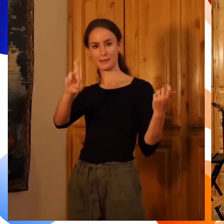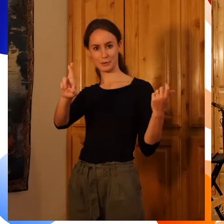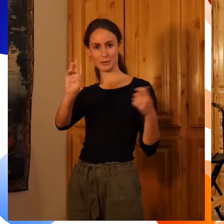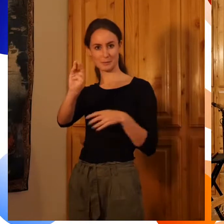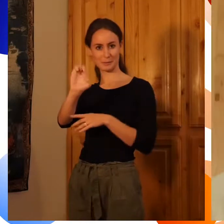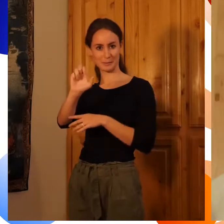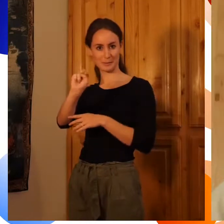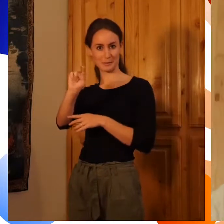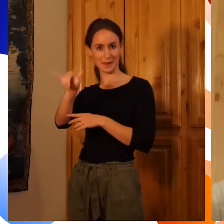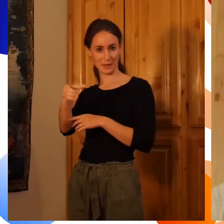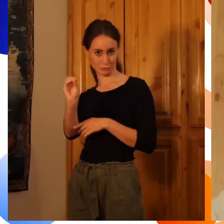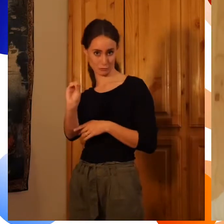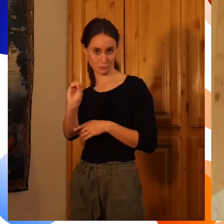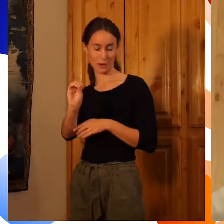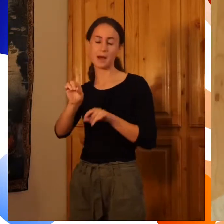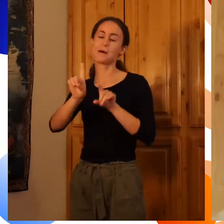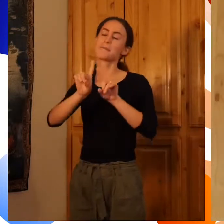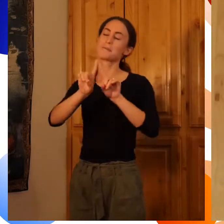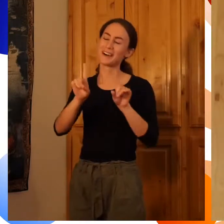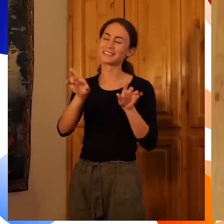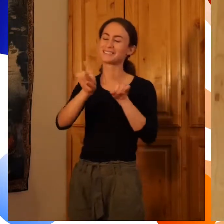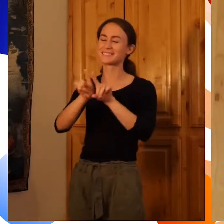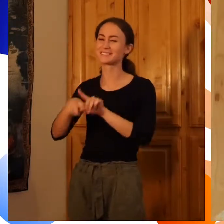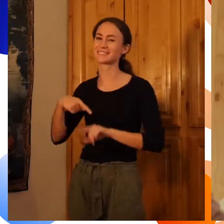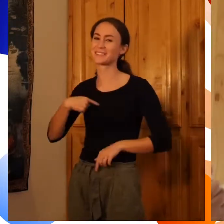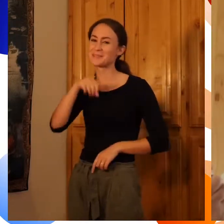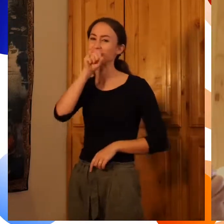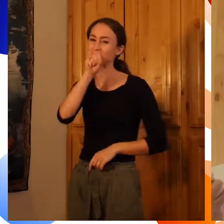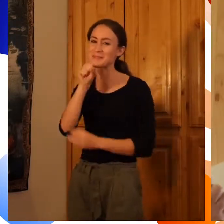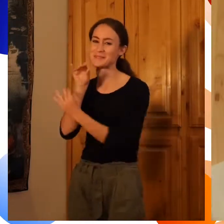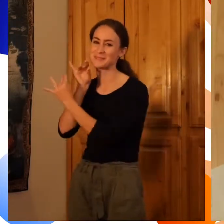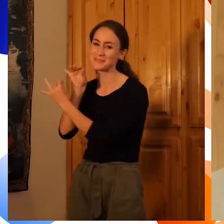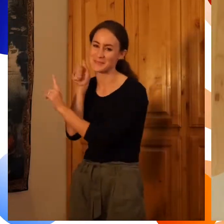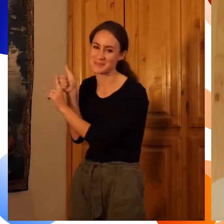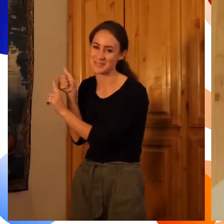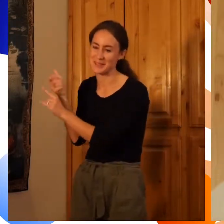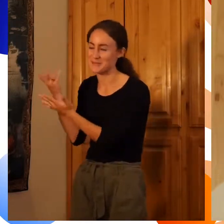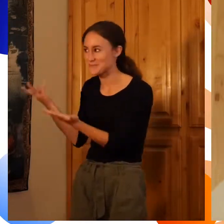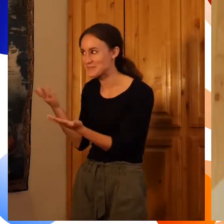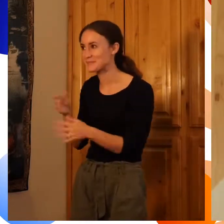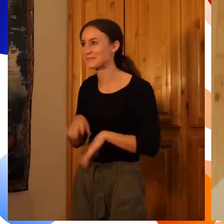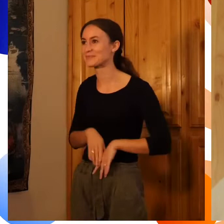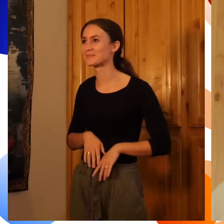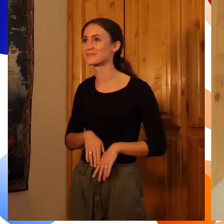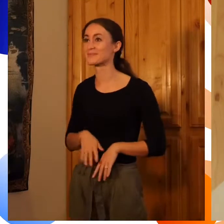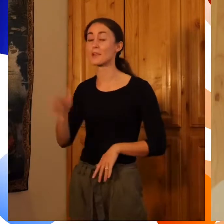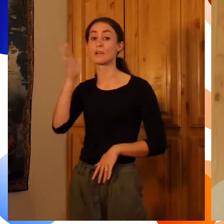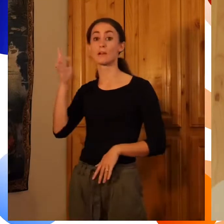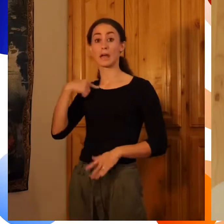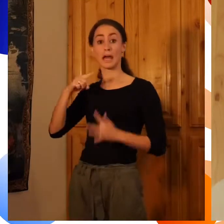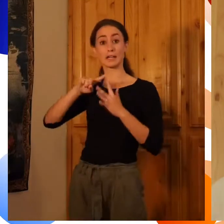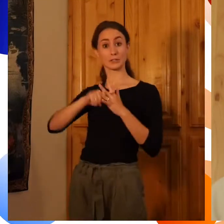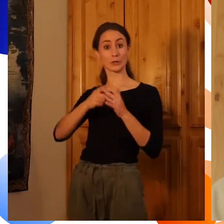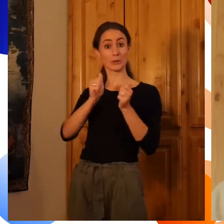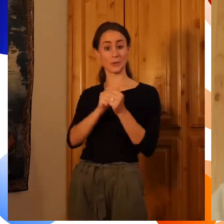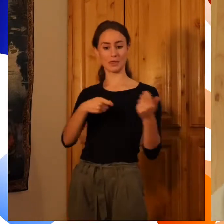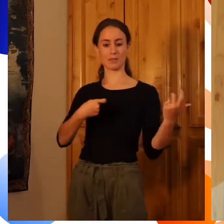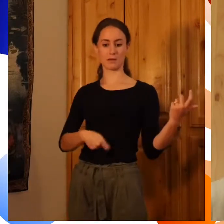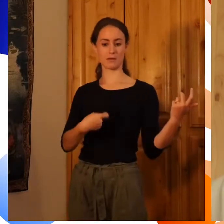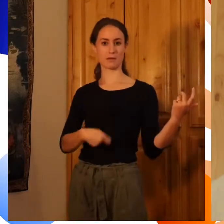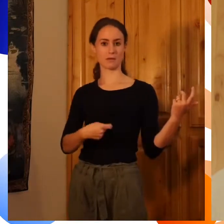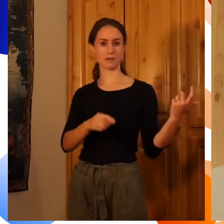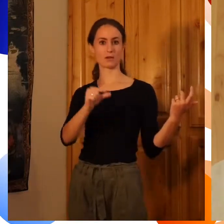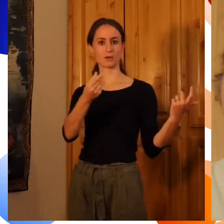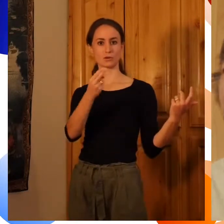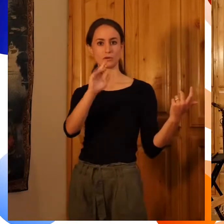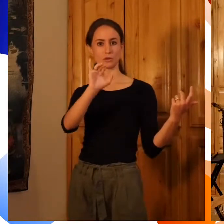favorite from time to time, and they change a little bit. But I started out as a guitar player, so I just started that way, but I